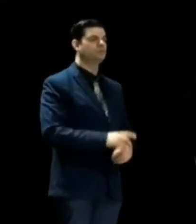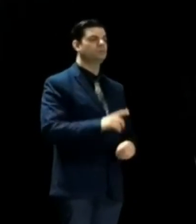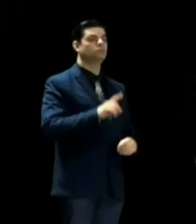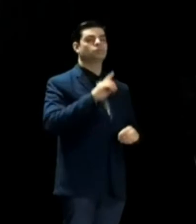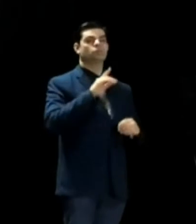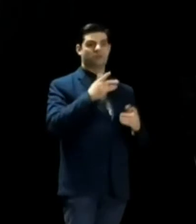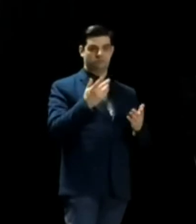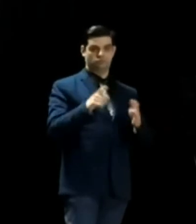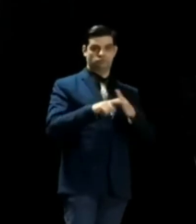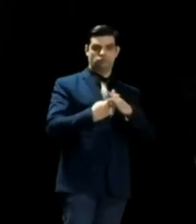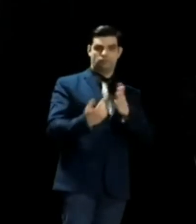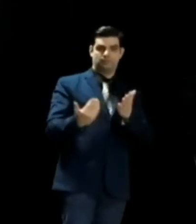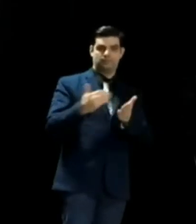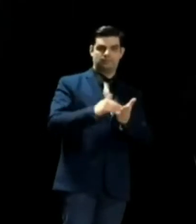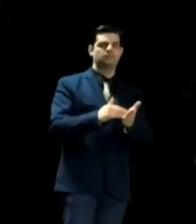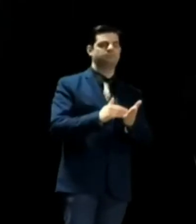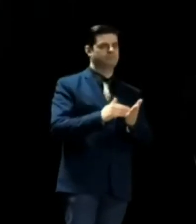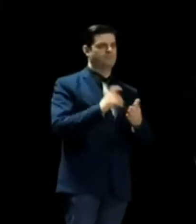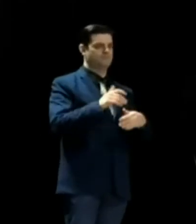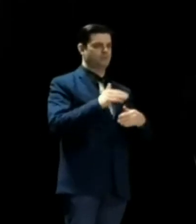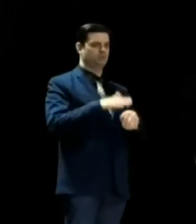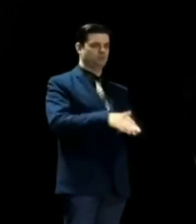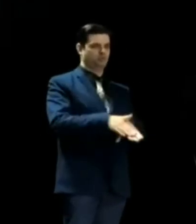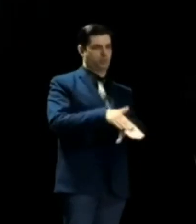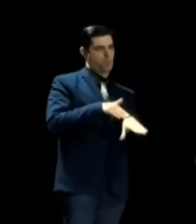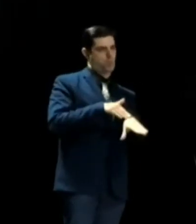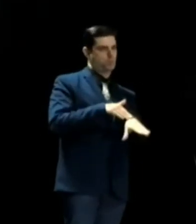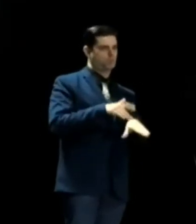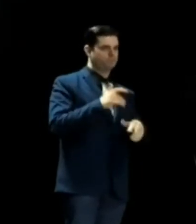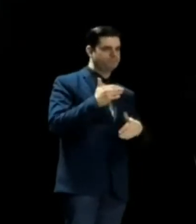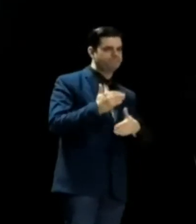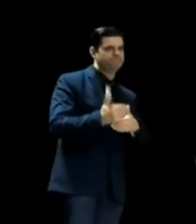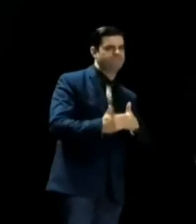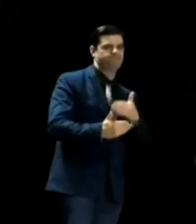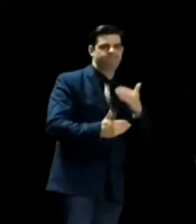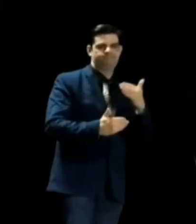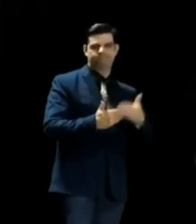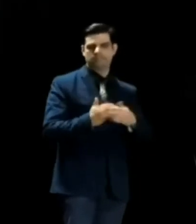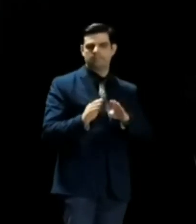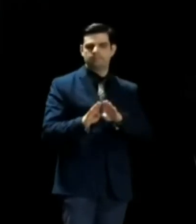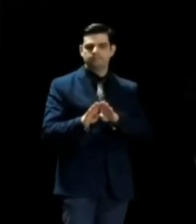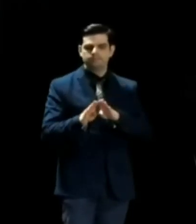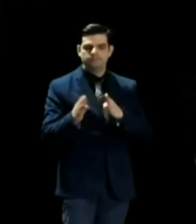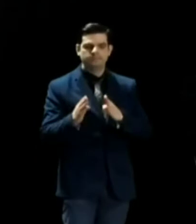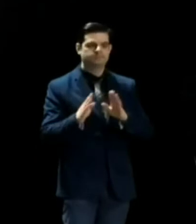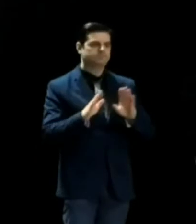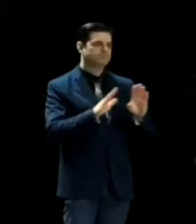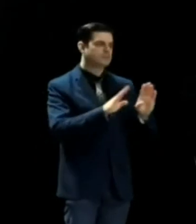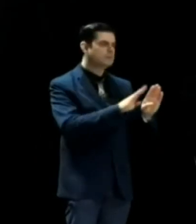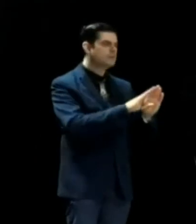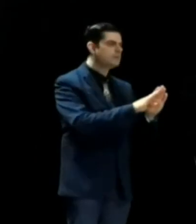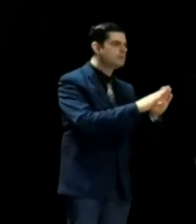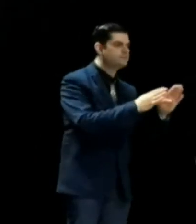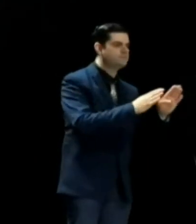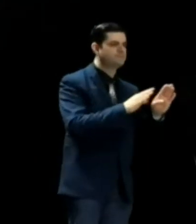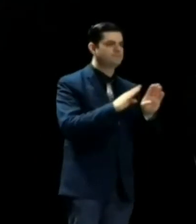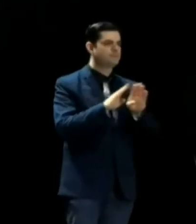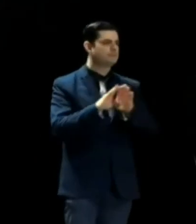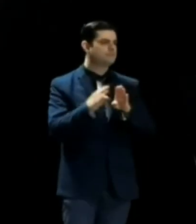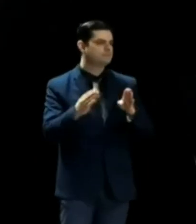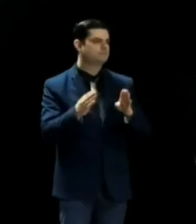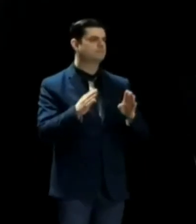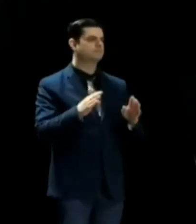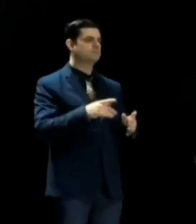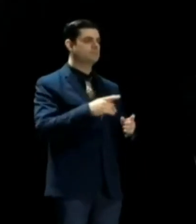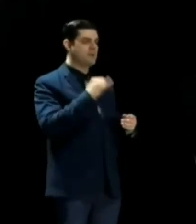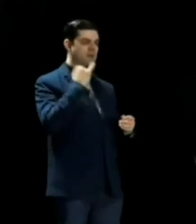New York State. We'll take this plan, and if the data merits that Central New York should be treated differently on